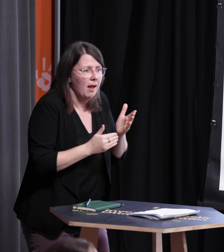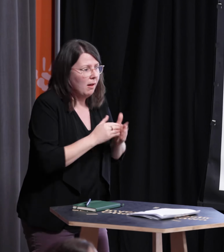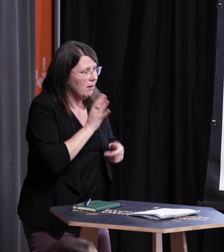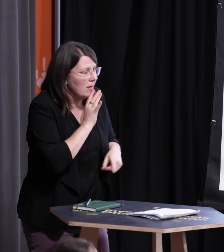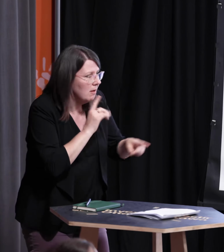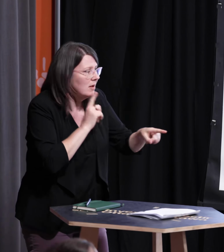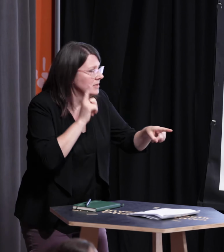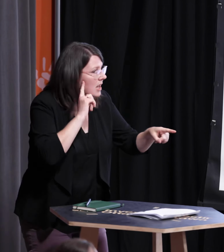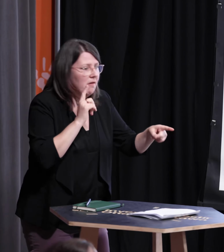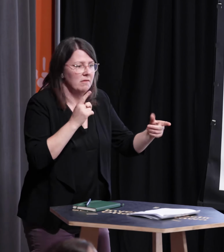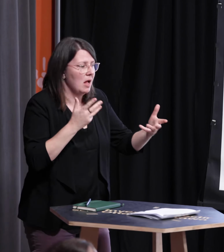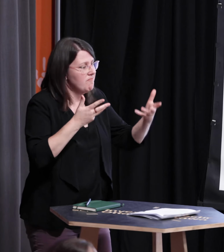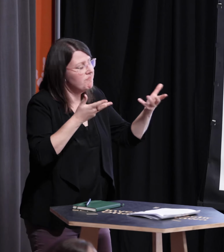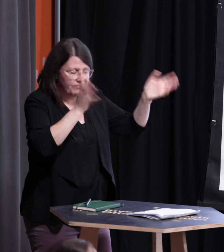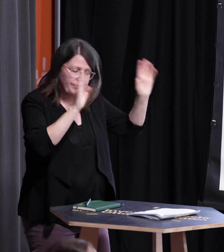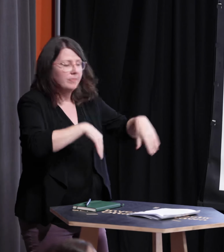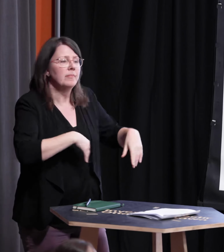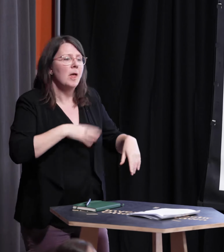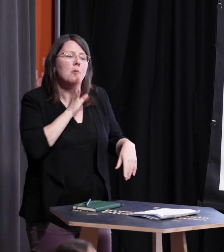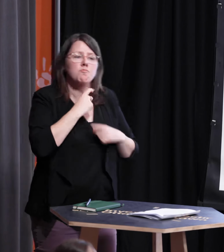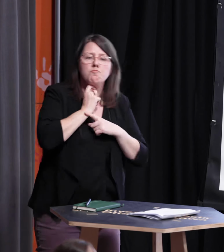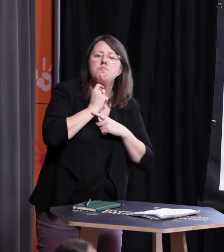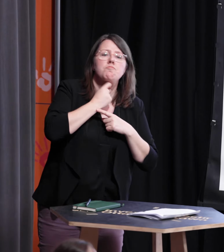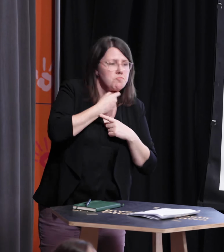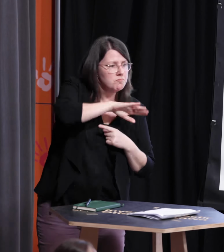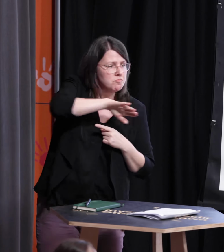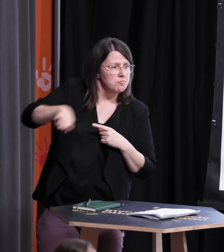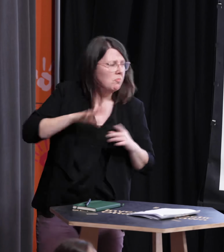there's no interpreter present and play with that.